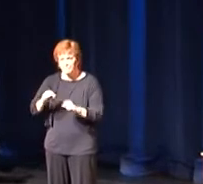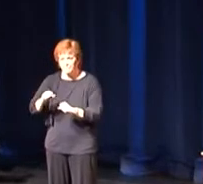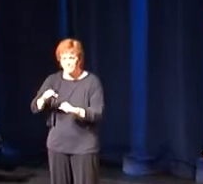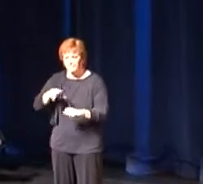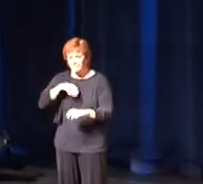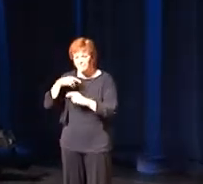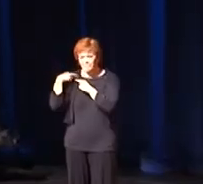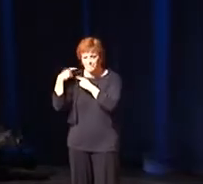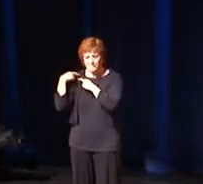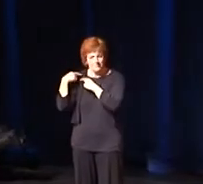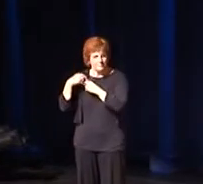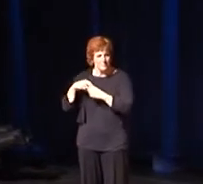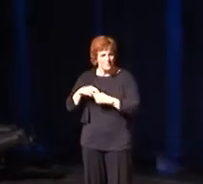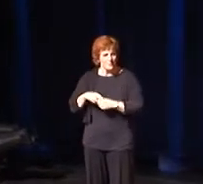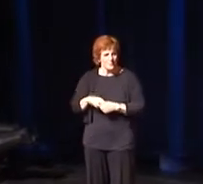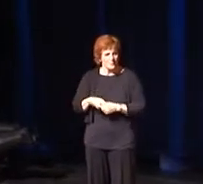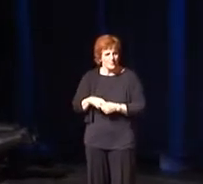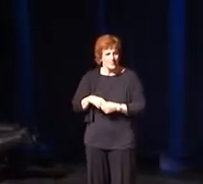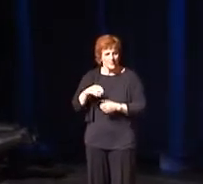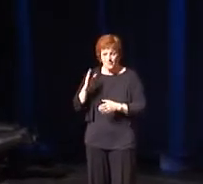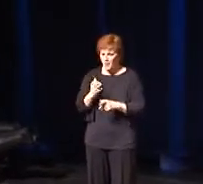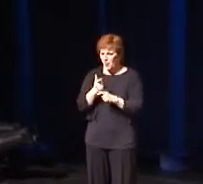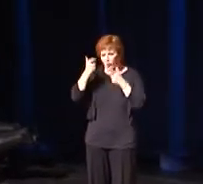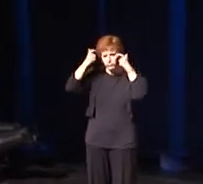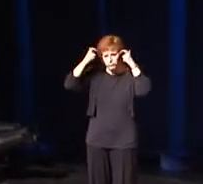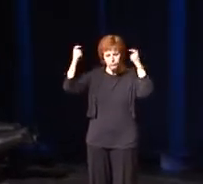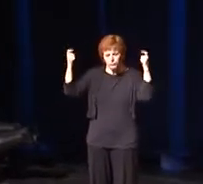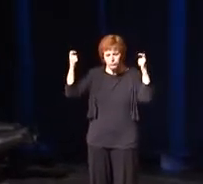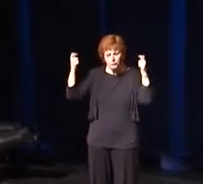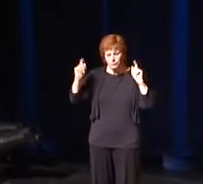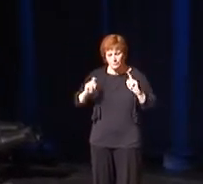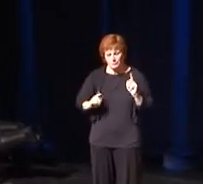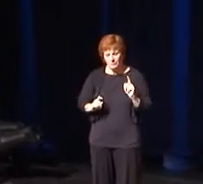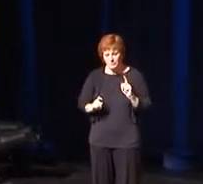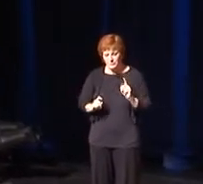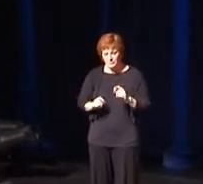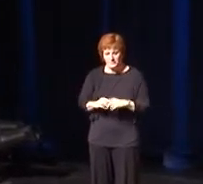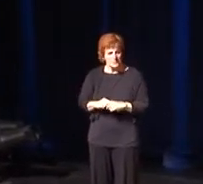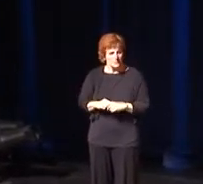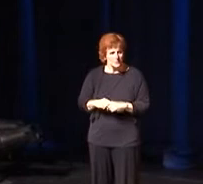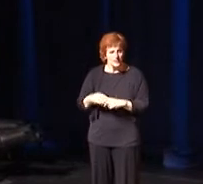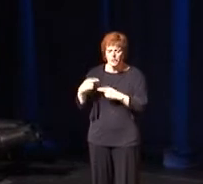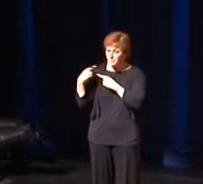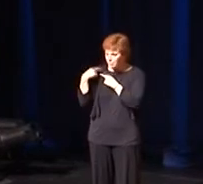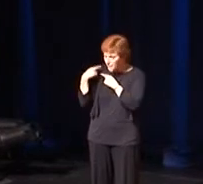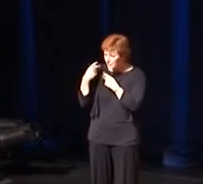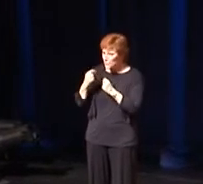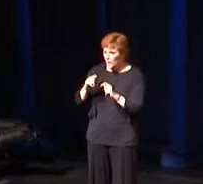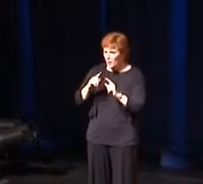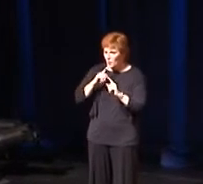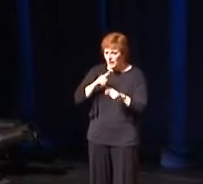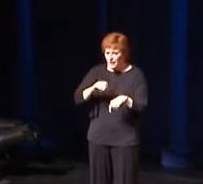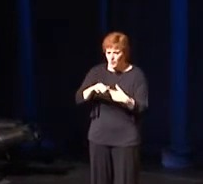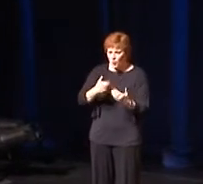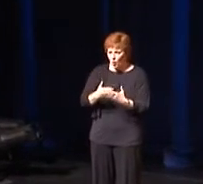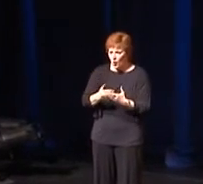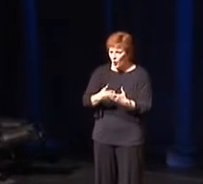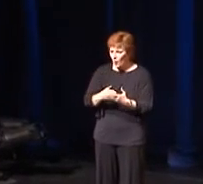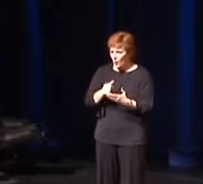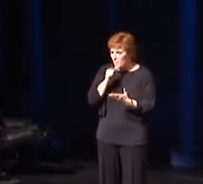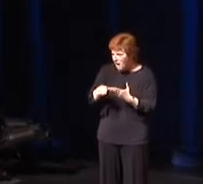And, you know, I'll never get a fat head or anything like that. It's a responsibility. I try to answer all the mail.